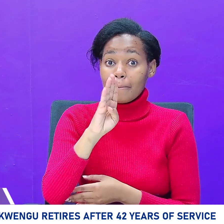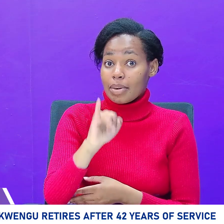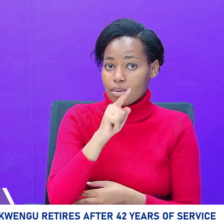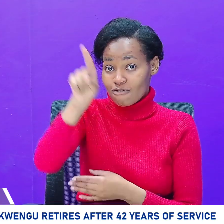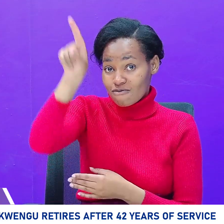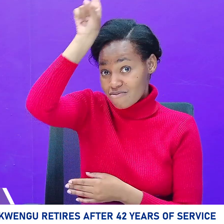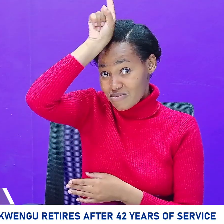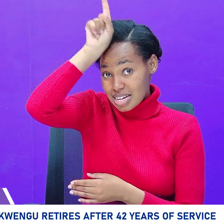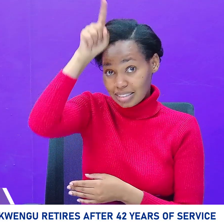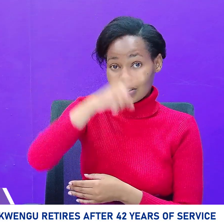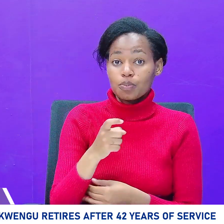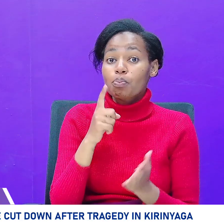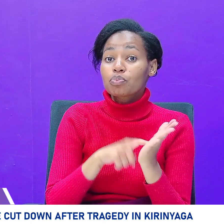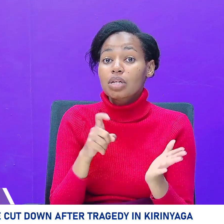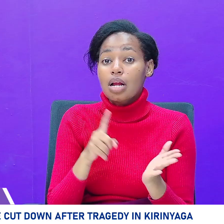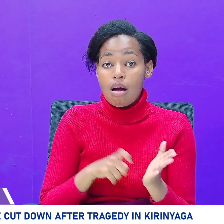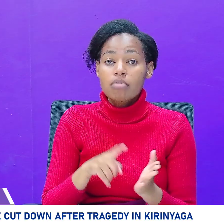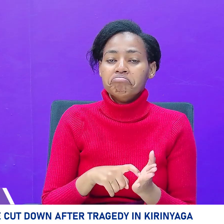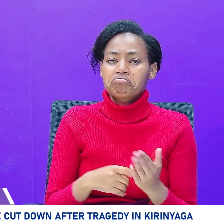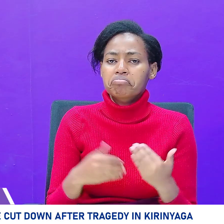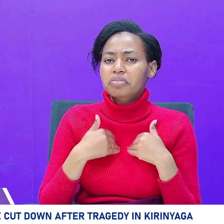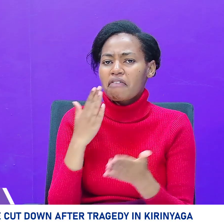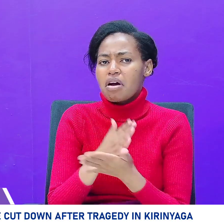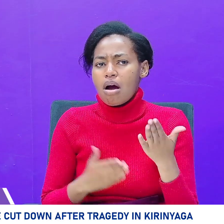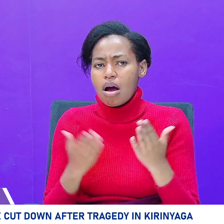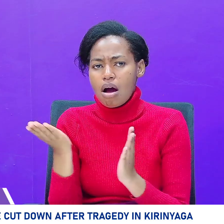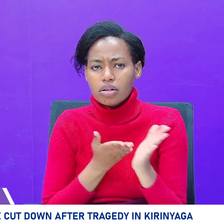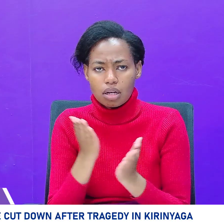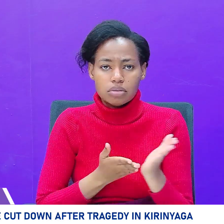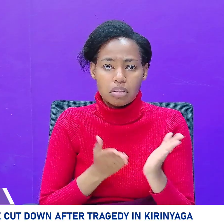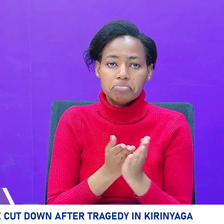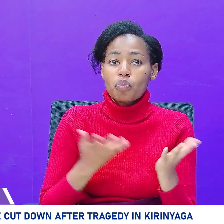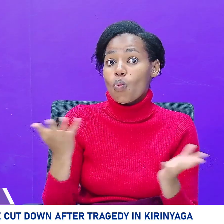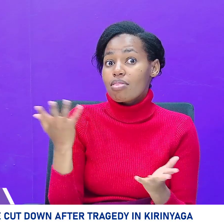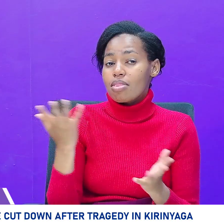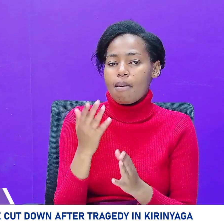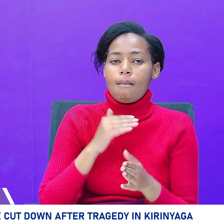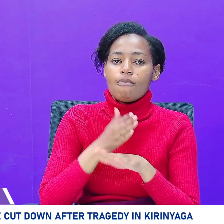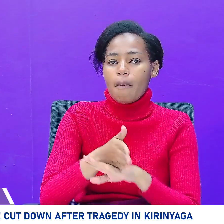a century-old tree in Kimbimbi village, that's Mwea East, has been cut down after its